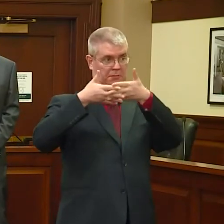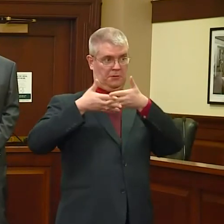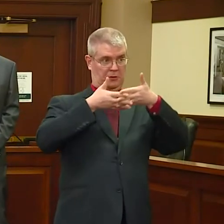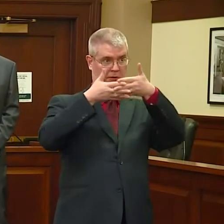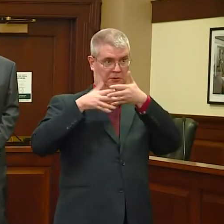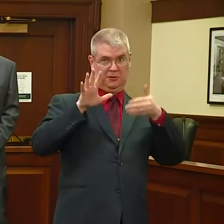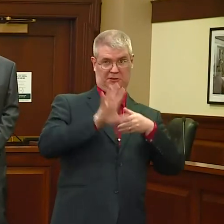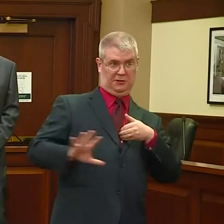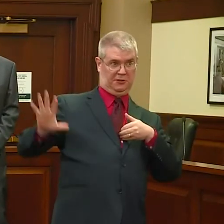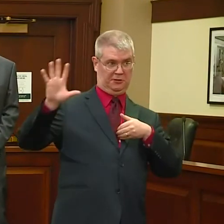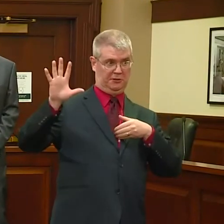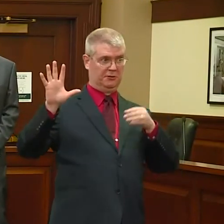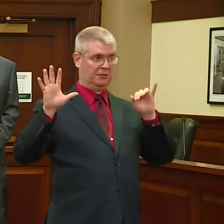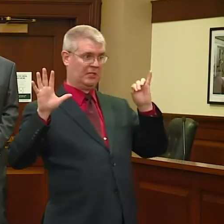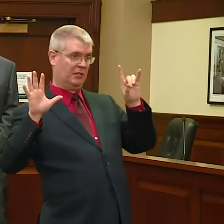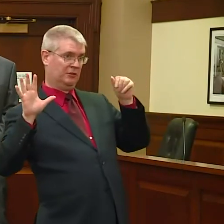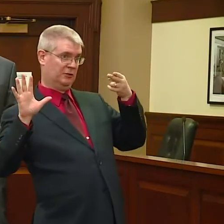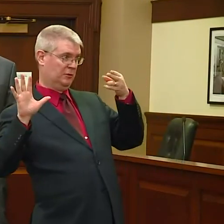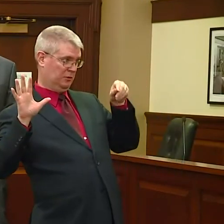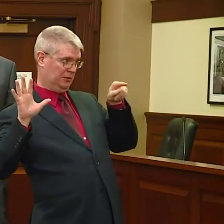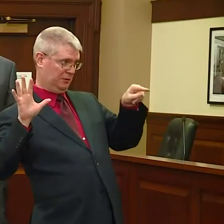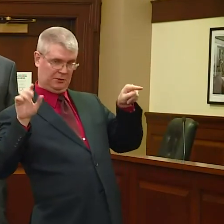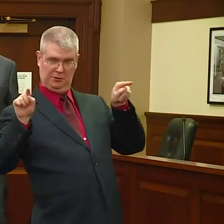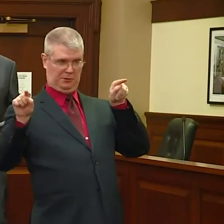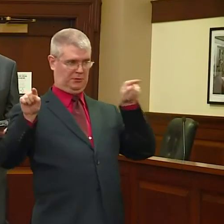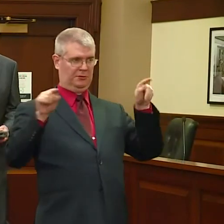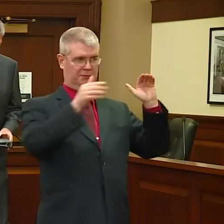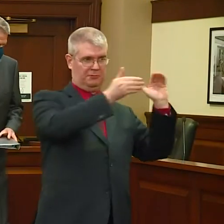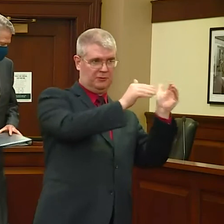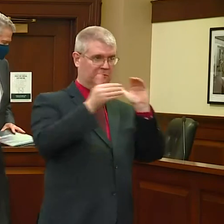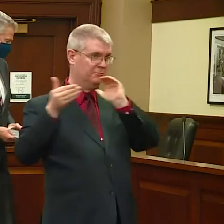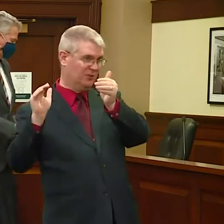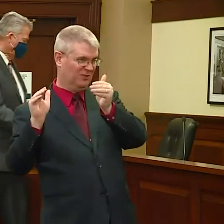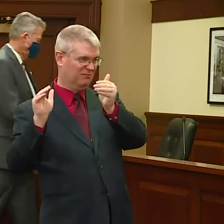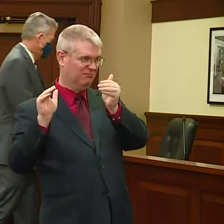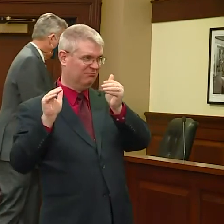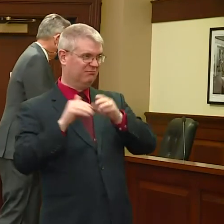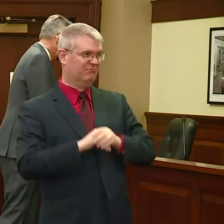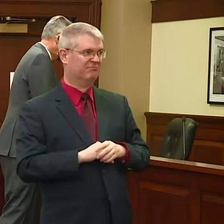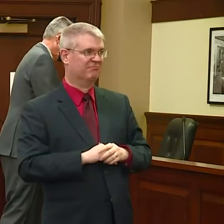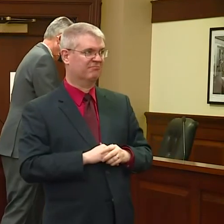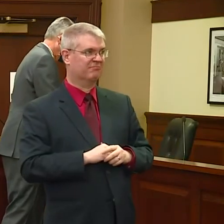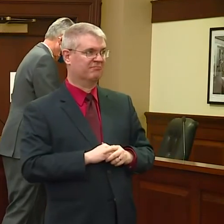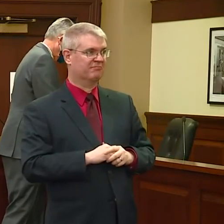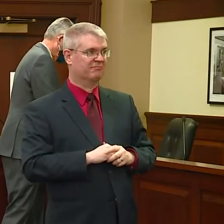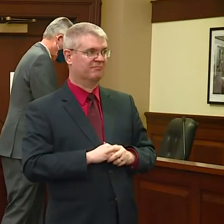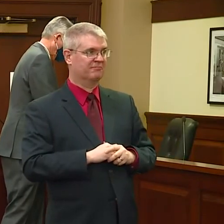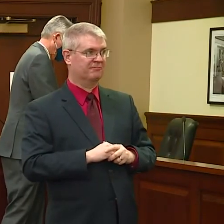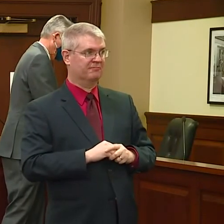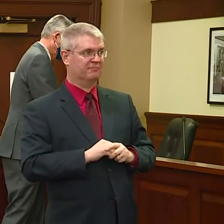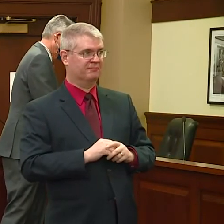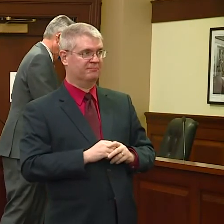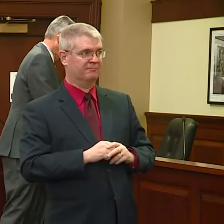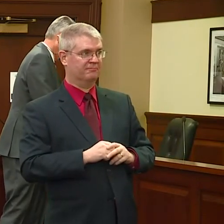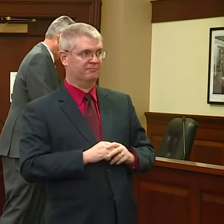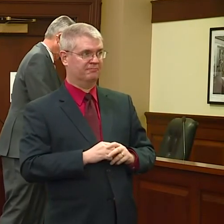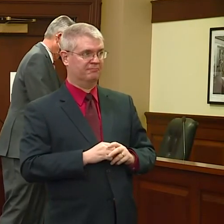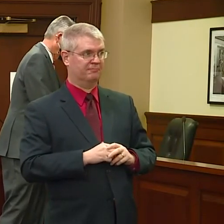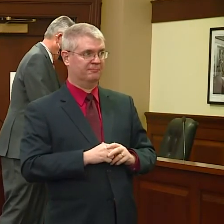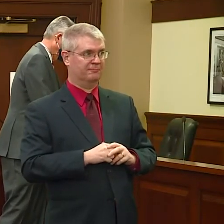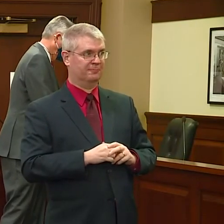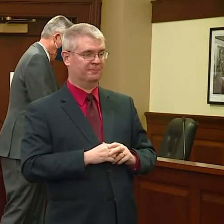at and then finish up with some of our metrics. So to start, I want to just draw your